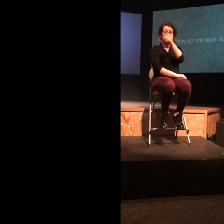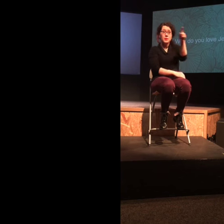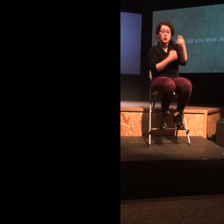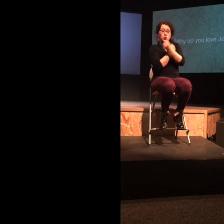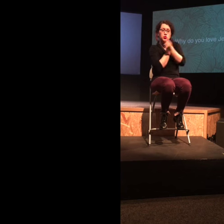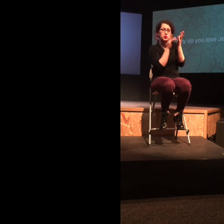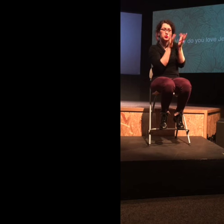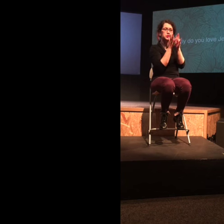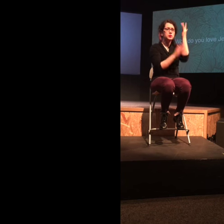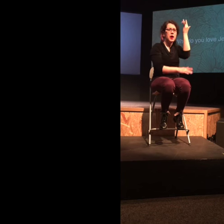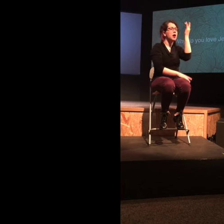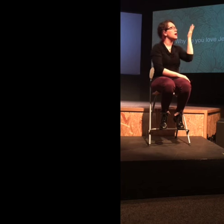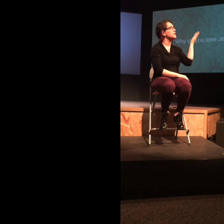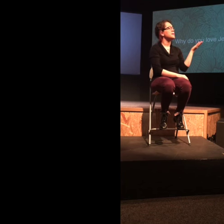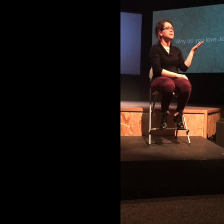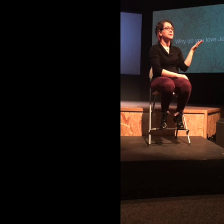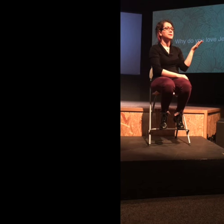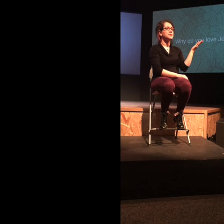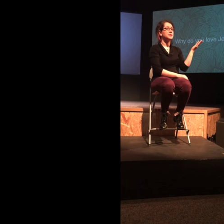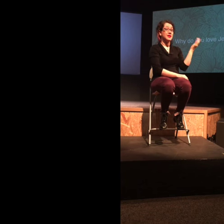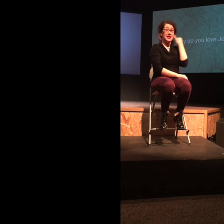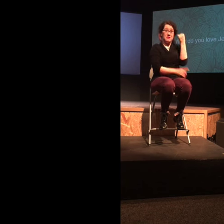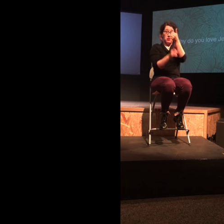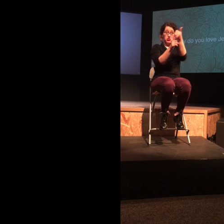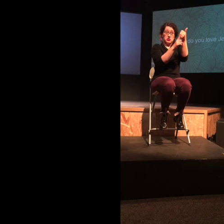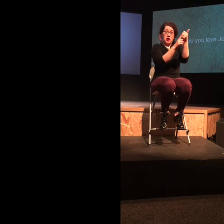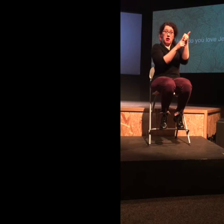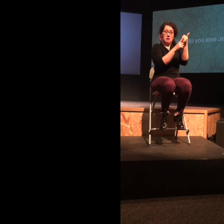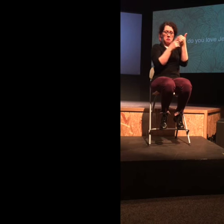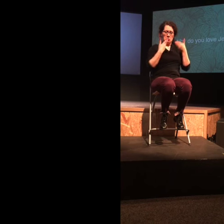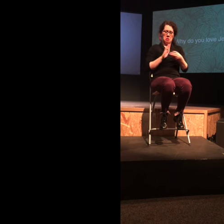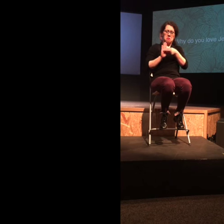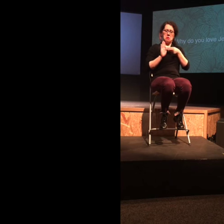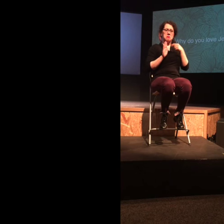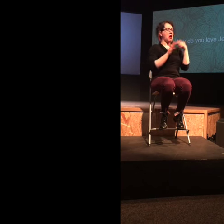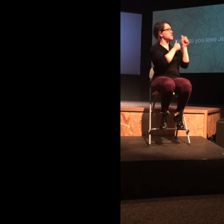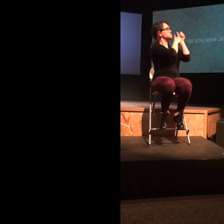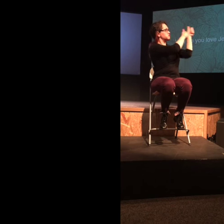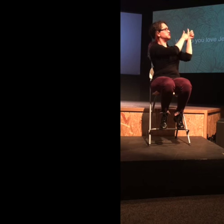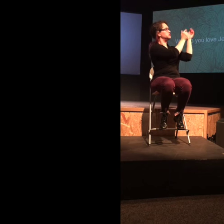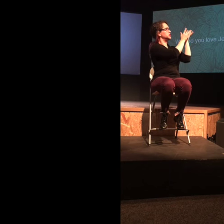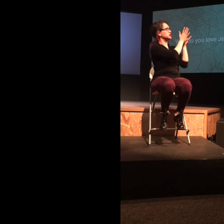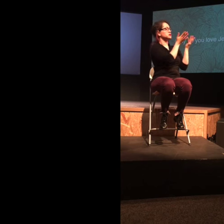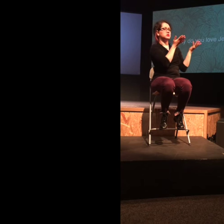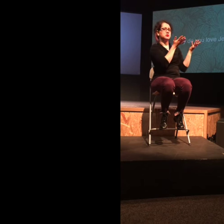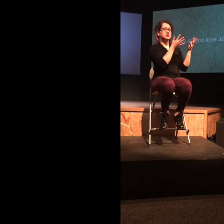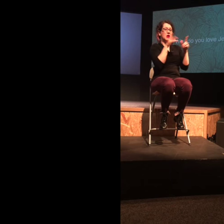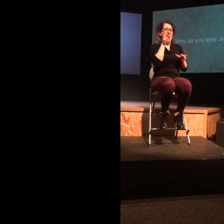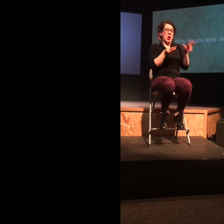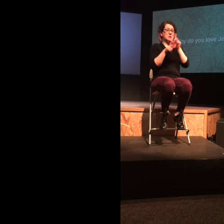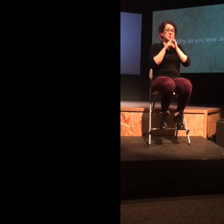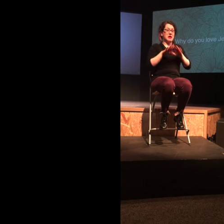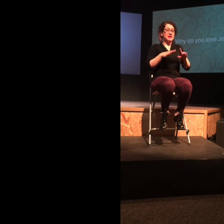those of you who call yourself a follower of Jesus in here, why do you love Jesus? The awkward silence starts